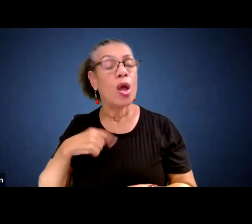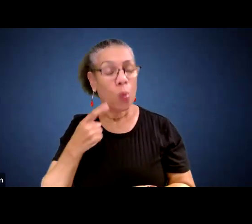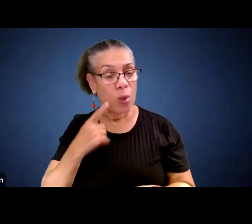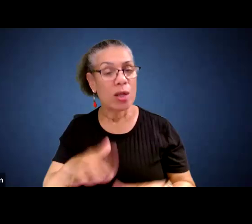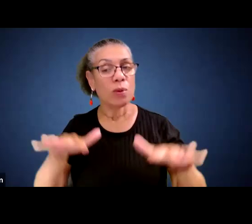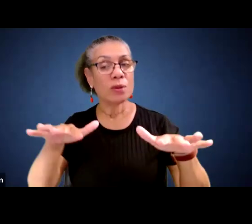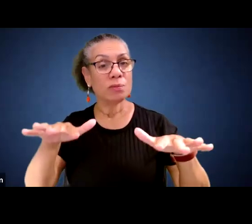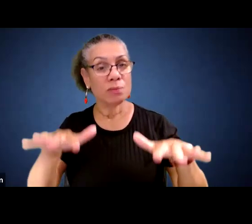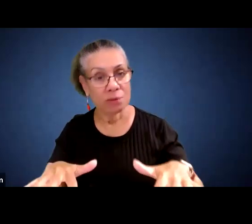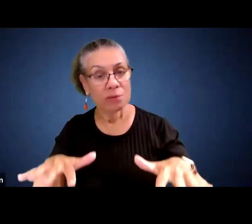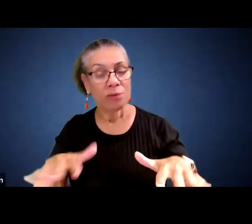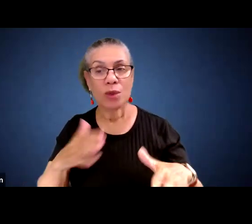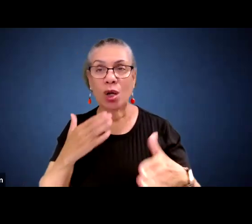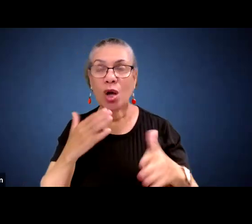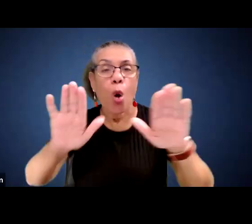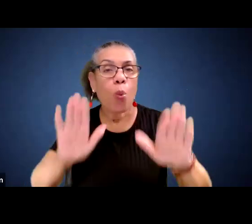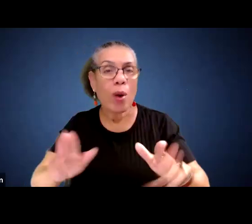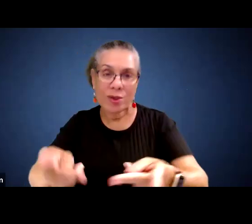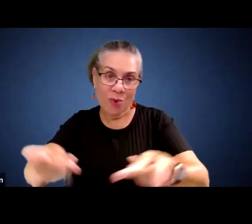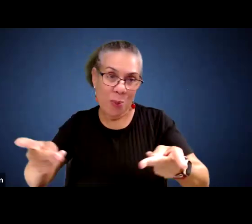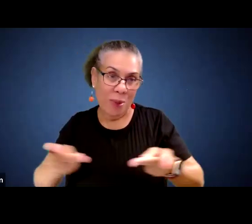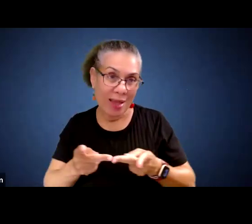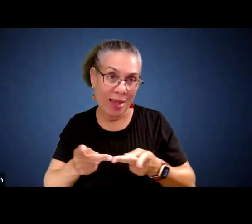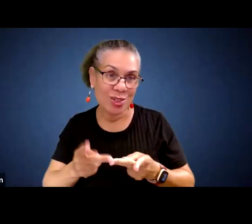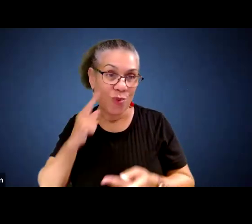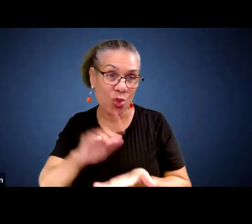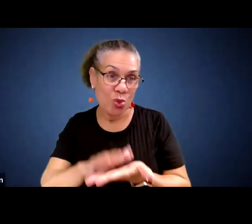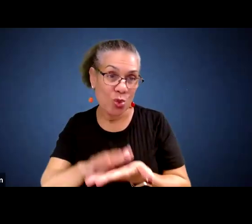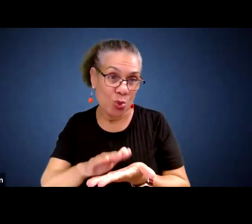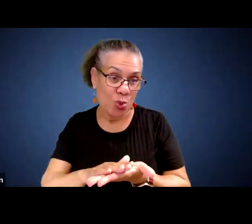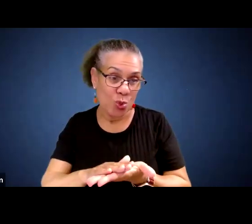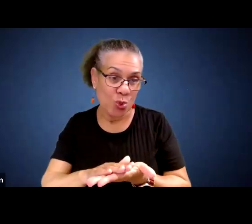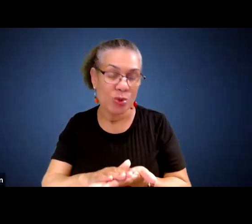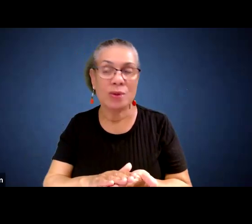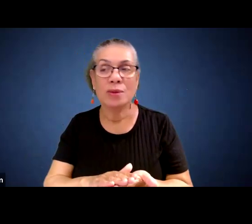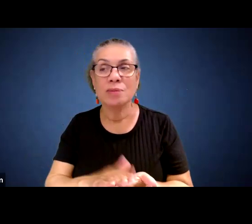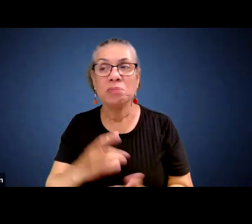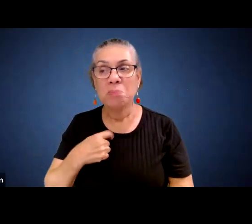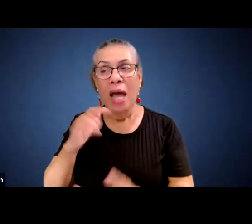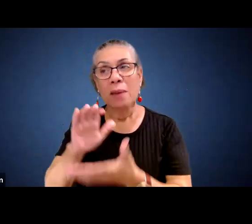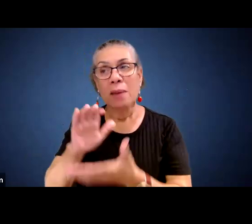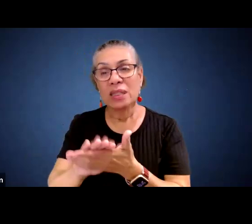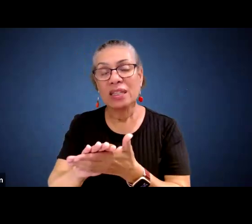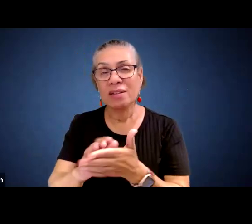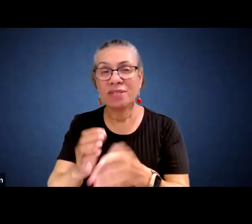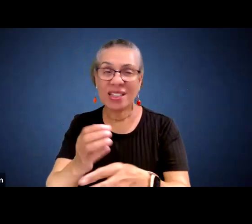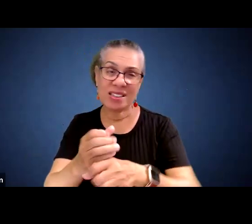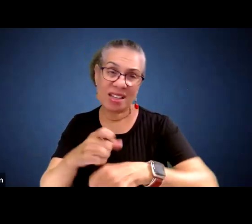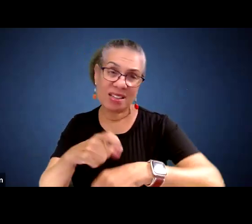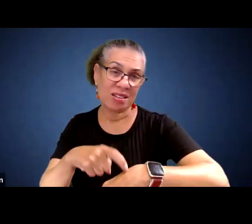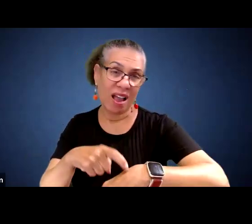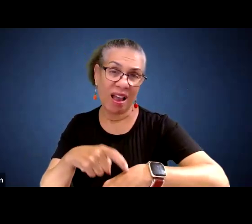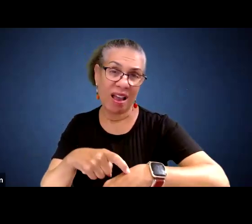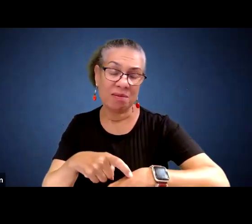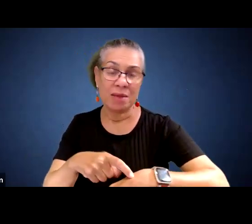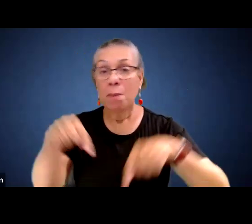on a wonderful site. And I believe it just takes time. It just wouldn't happen in